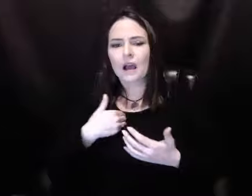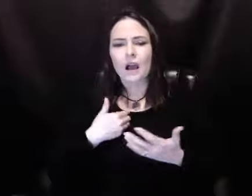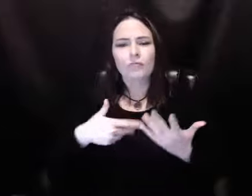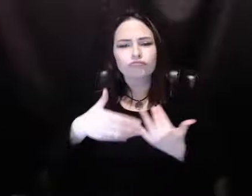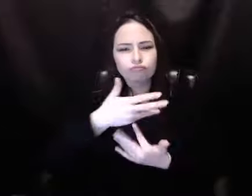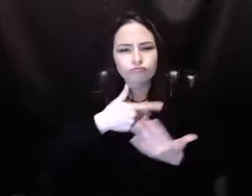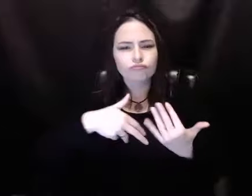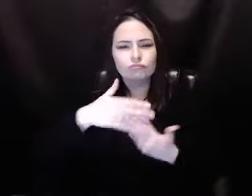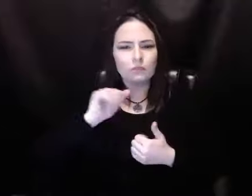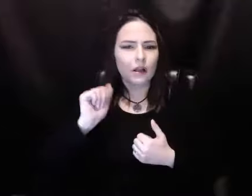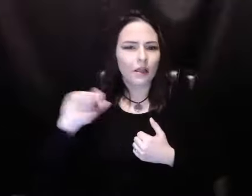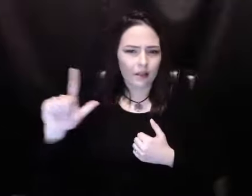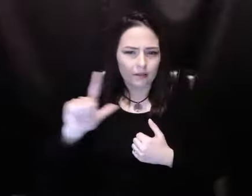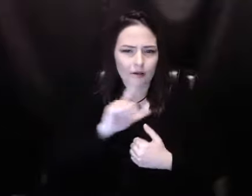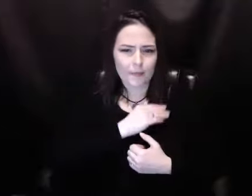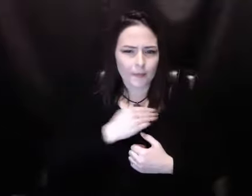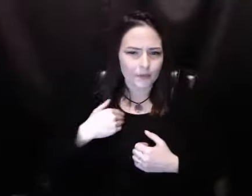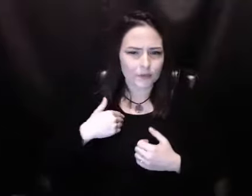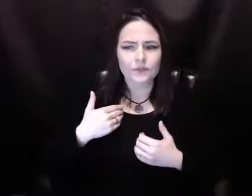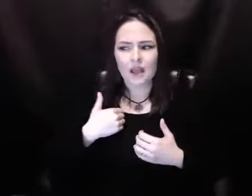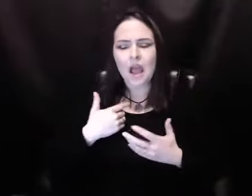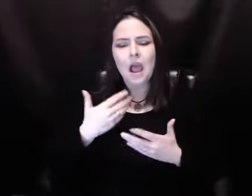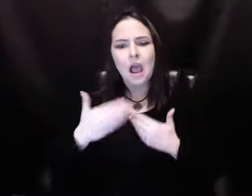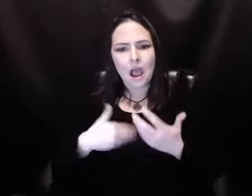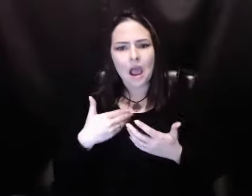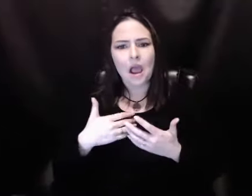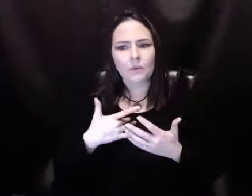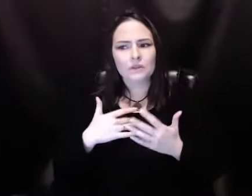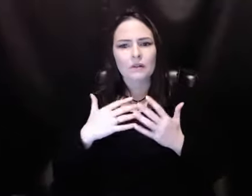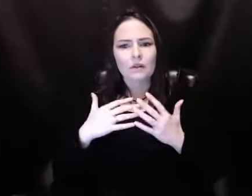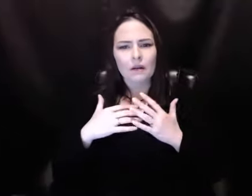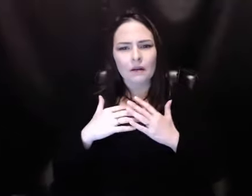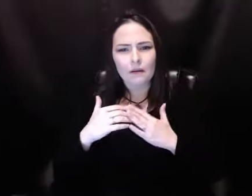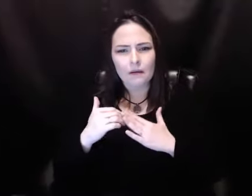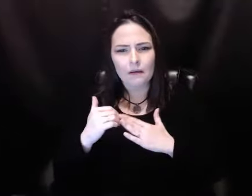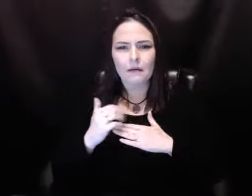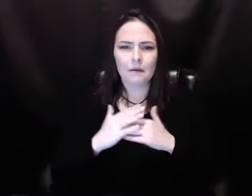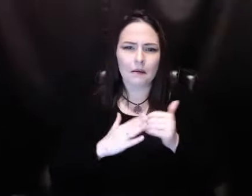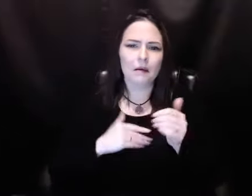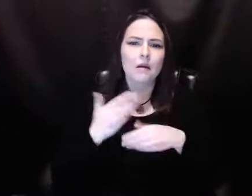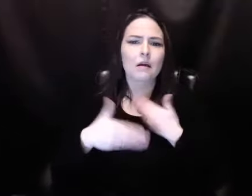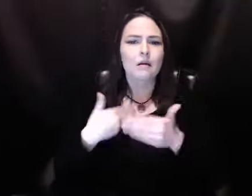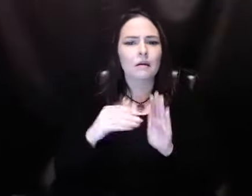myself that I was not perfect, that I was flawed. I don't think I was ready for that